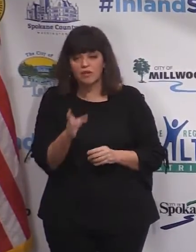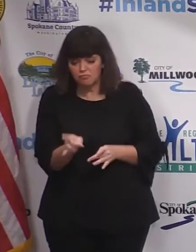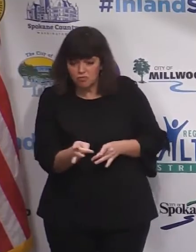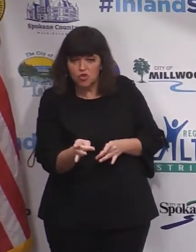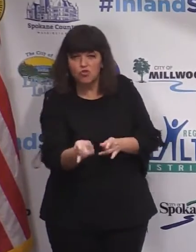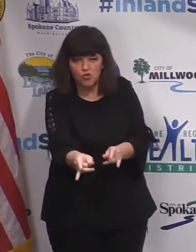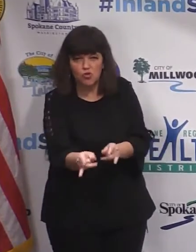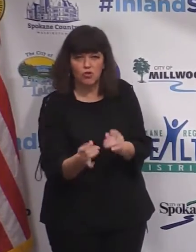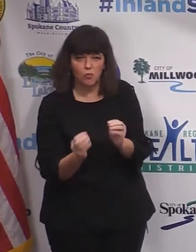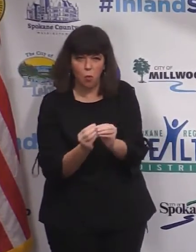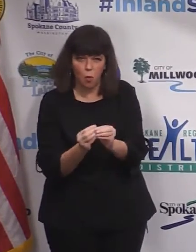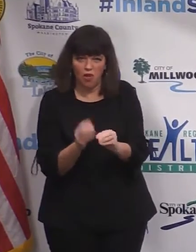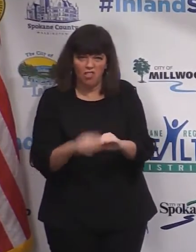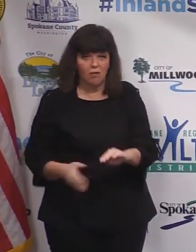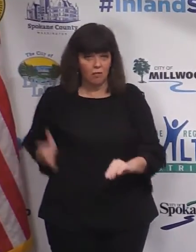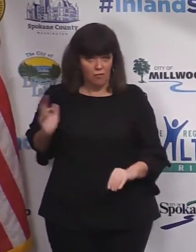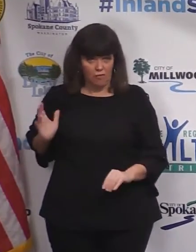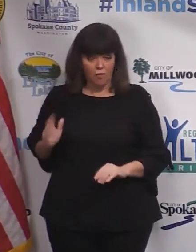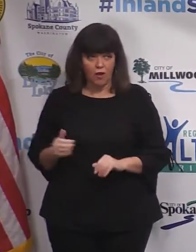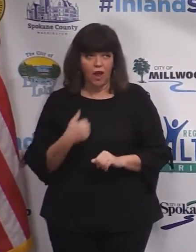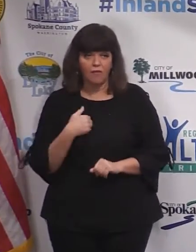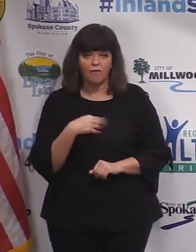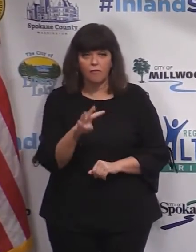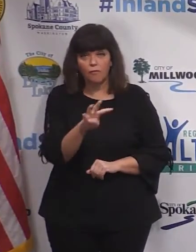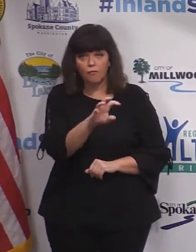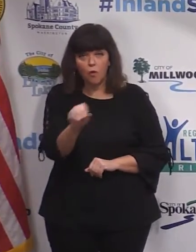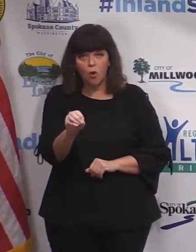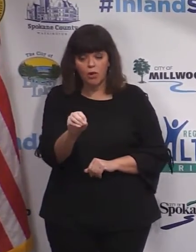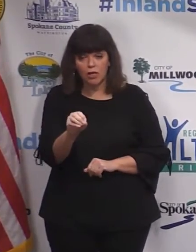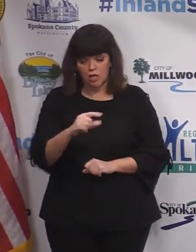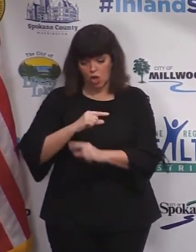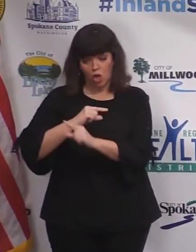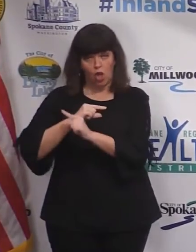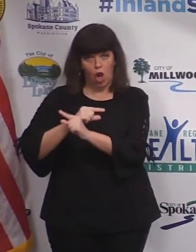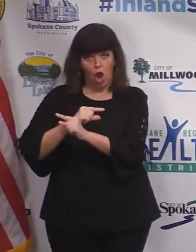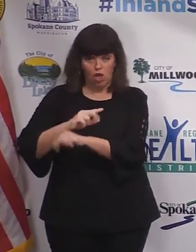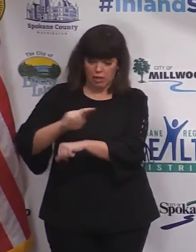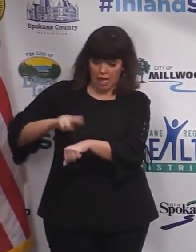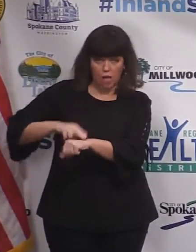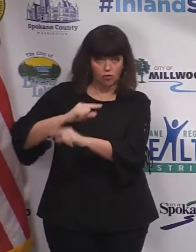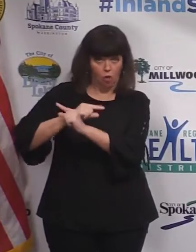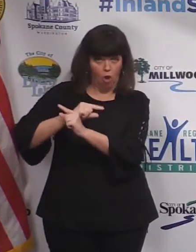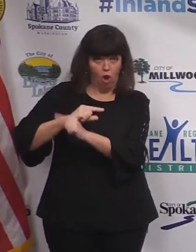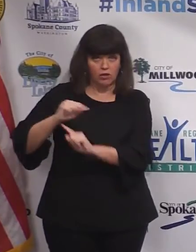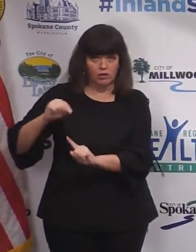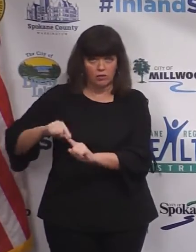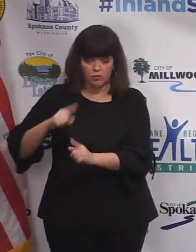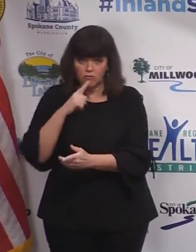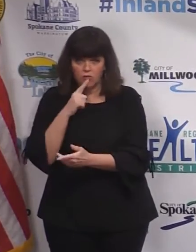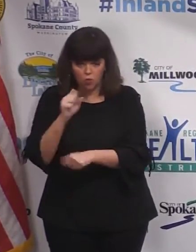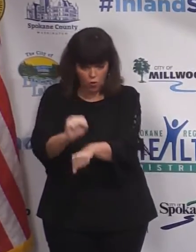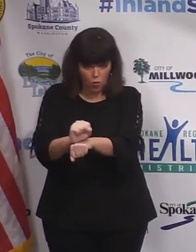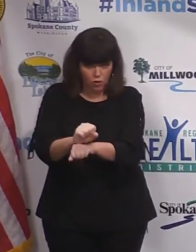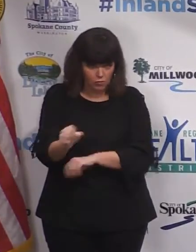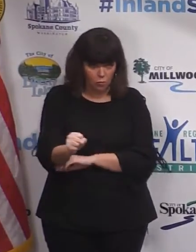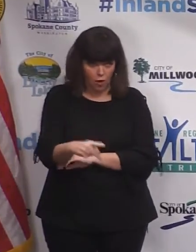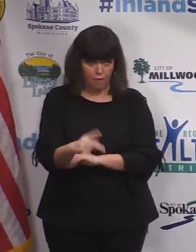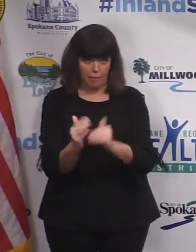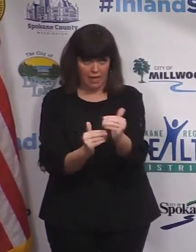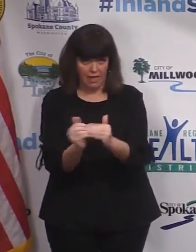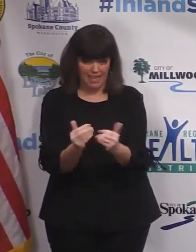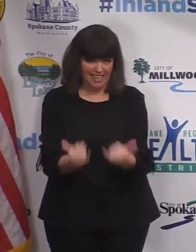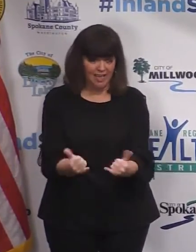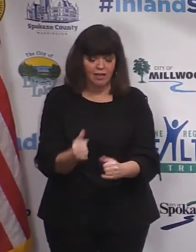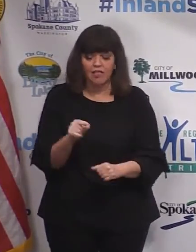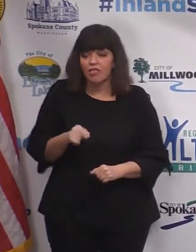partnering with the National Guard. We have 40 Guardsmen and women deployed to our Spokane facility, and they have added a tremendous